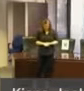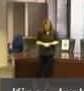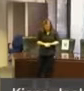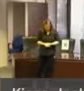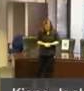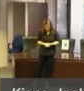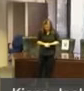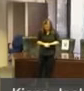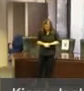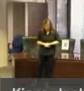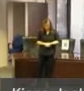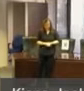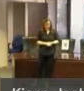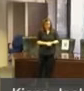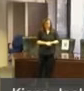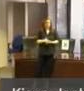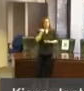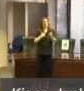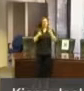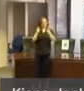Are there any questions or comments from the board?